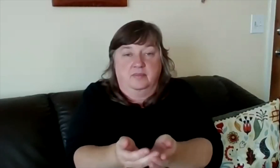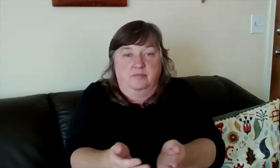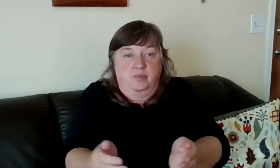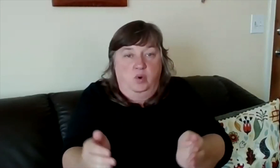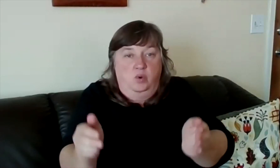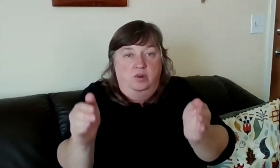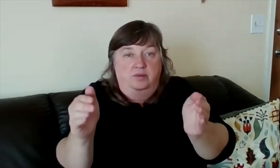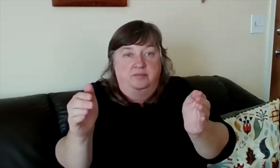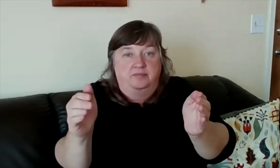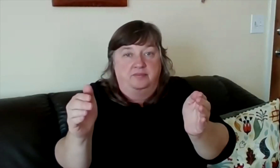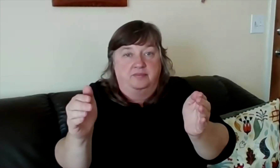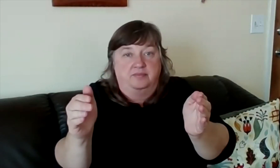Bowl